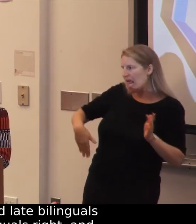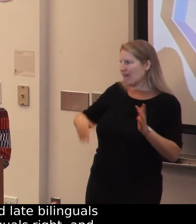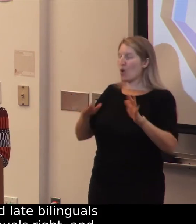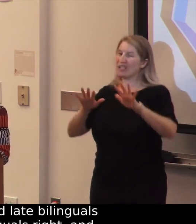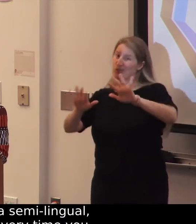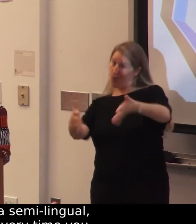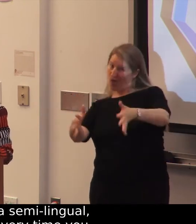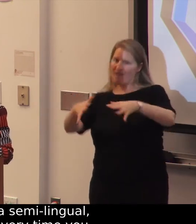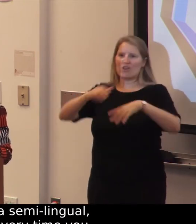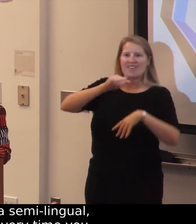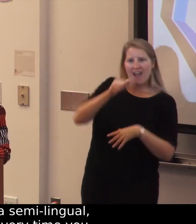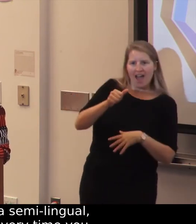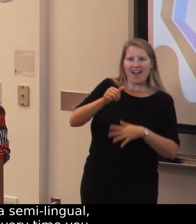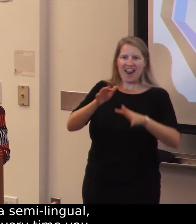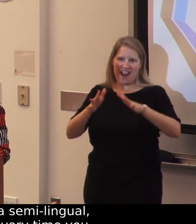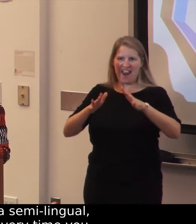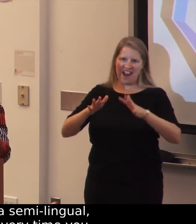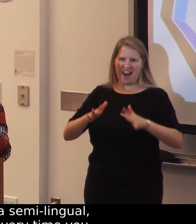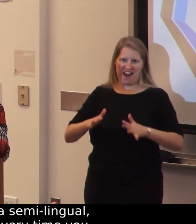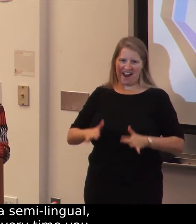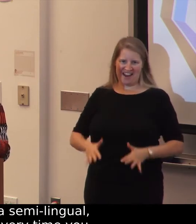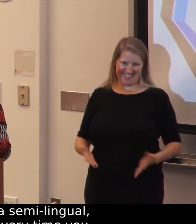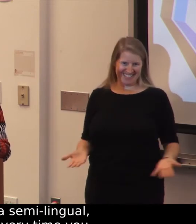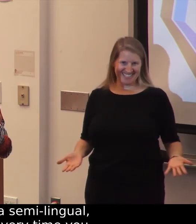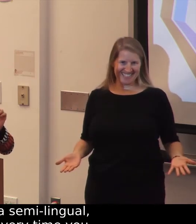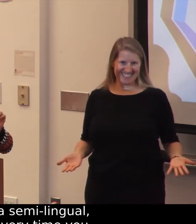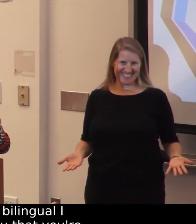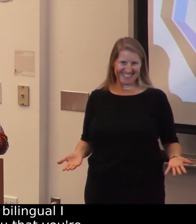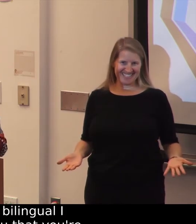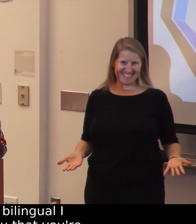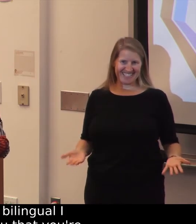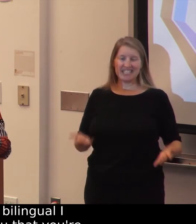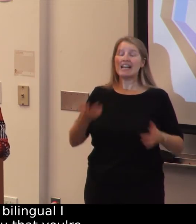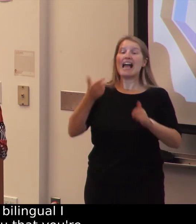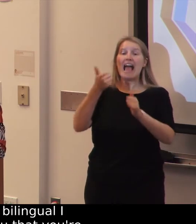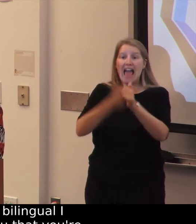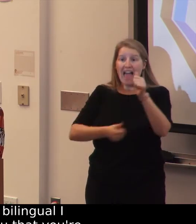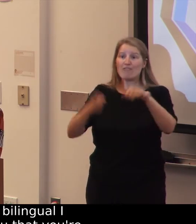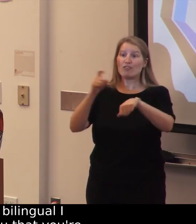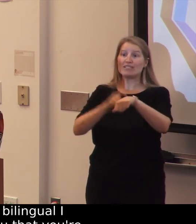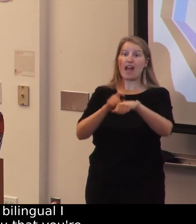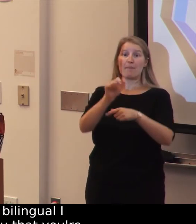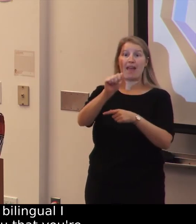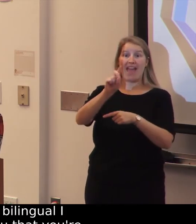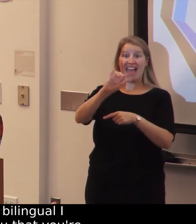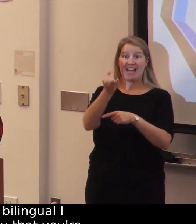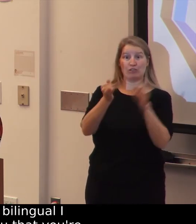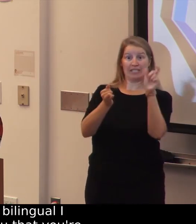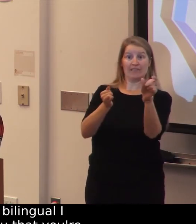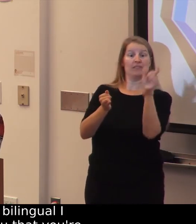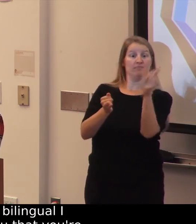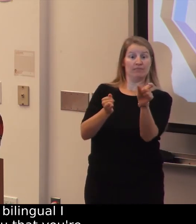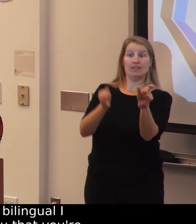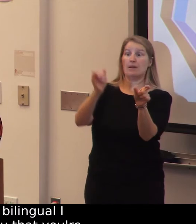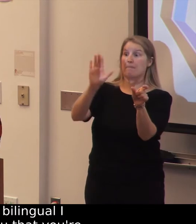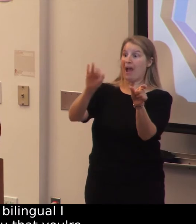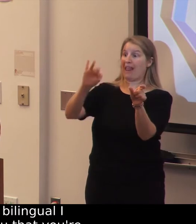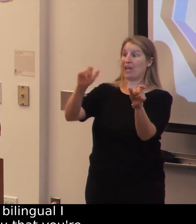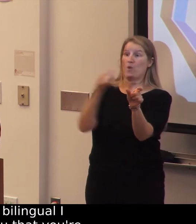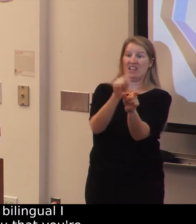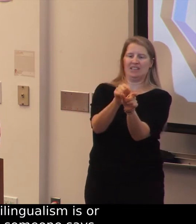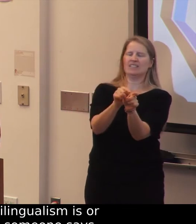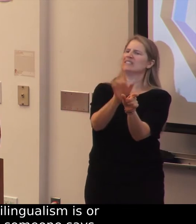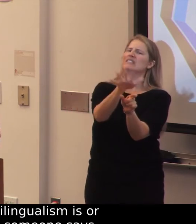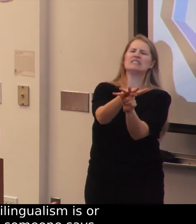Okay? And so you don't want to be a semilingual, right? But every time you put an adjective in front of bilingual, I caution you, right, that you're